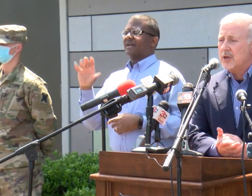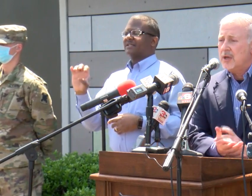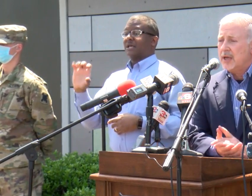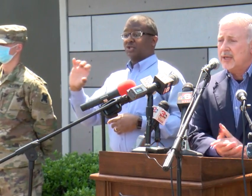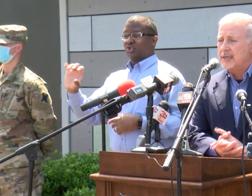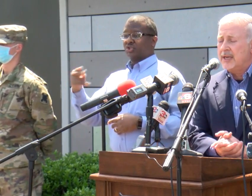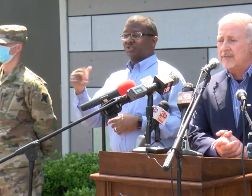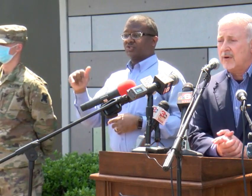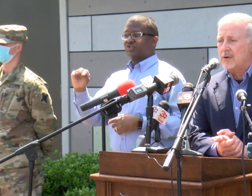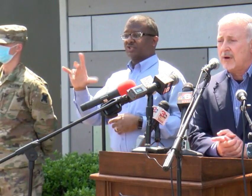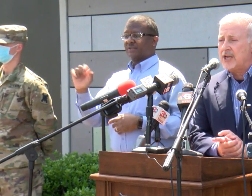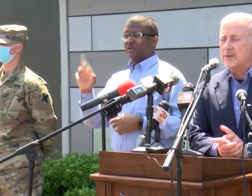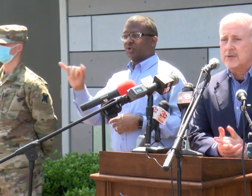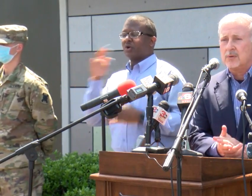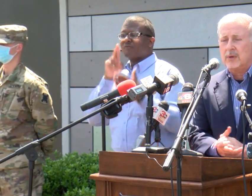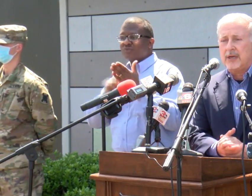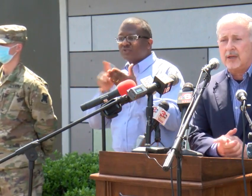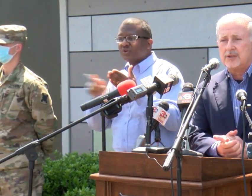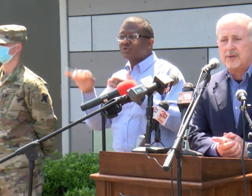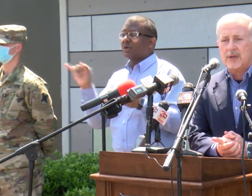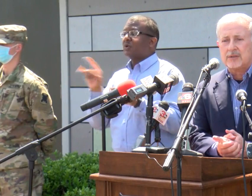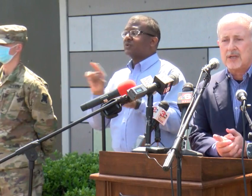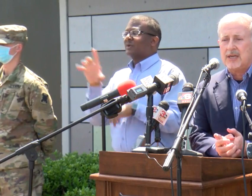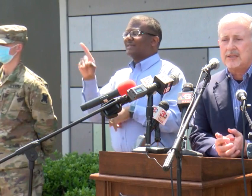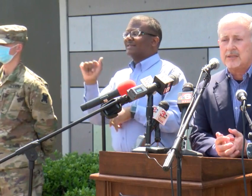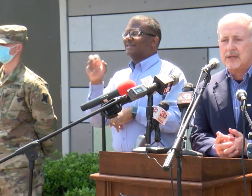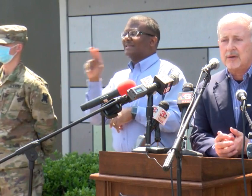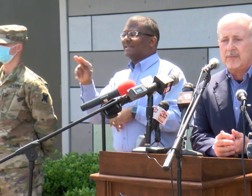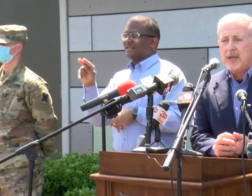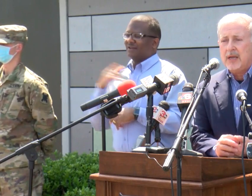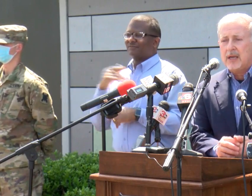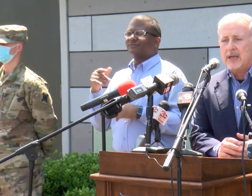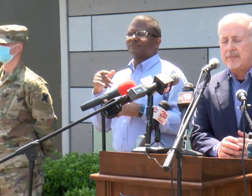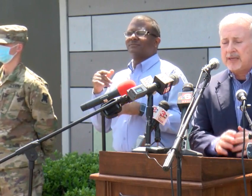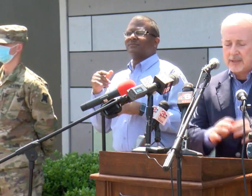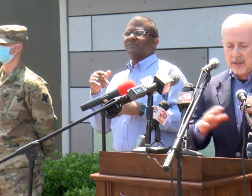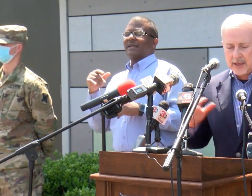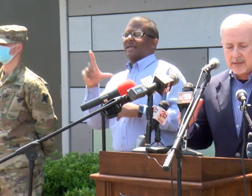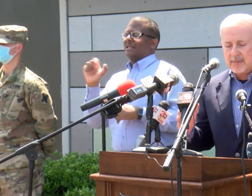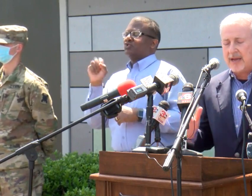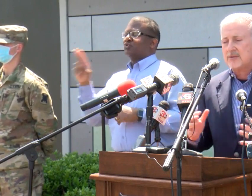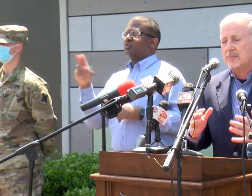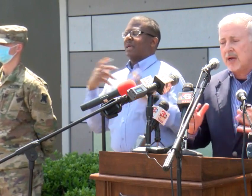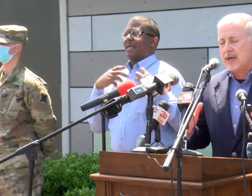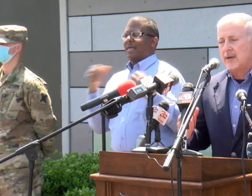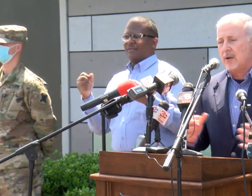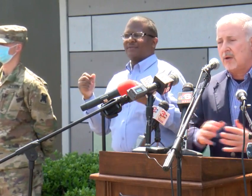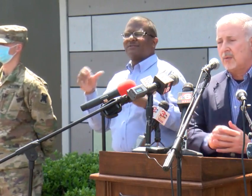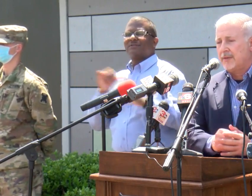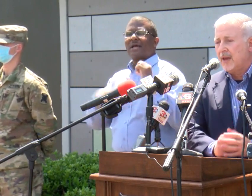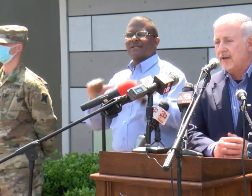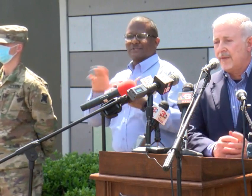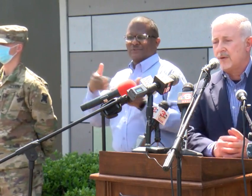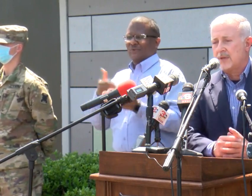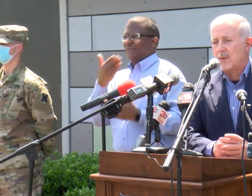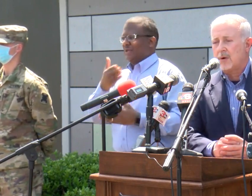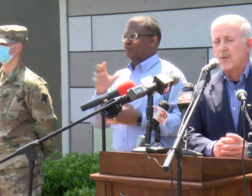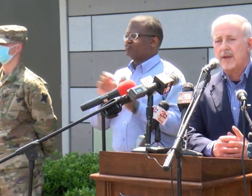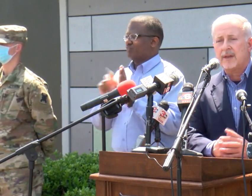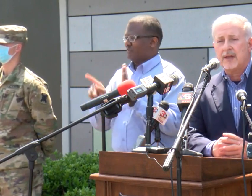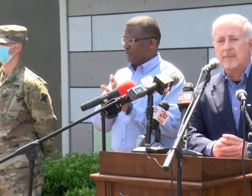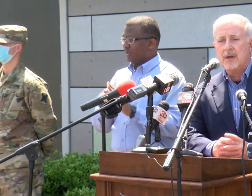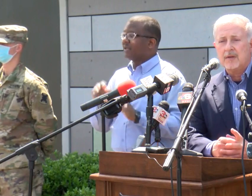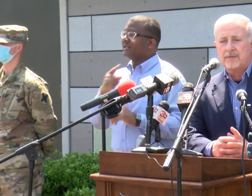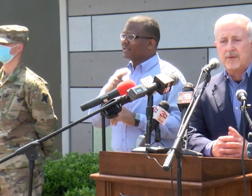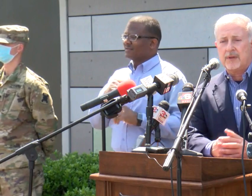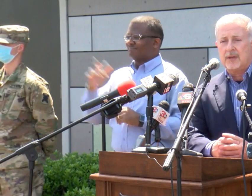Research and Dean of our graduate school at LSU Health Sciences Center. And he basically is the mastermind, along with folks that work